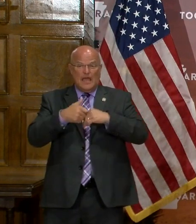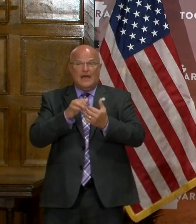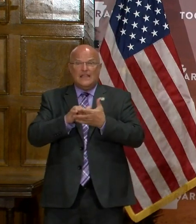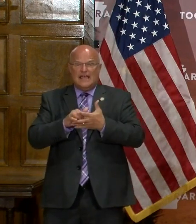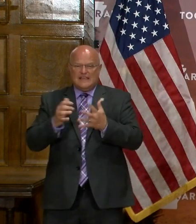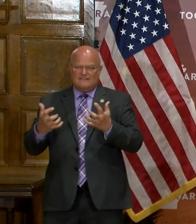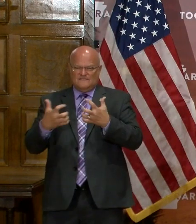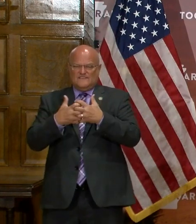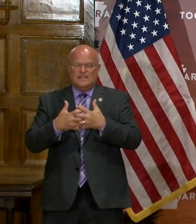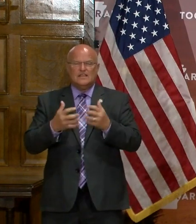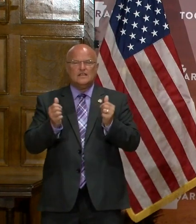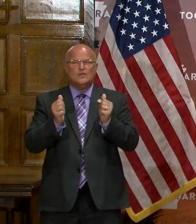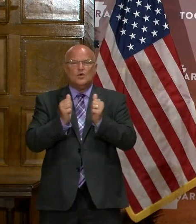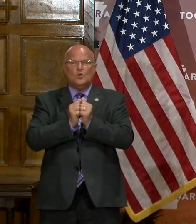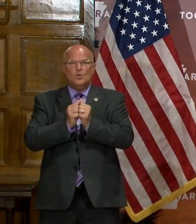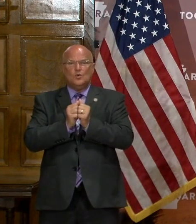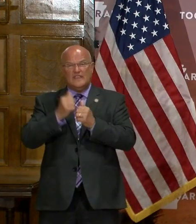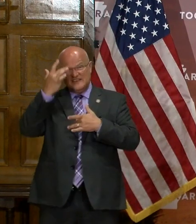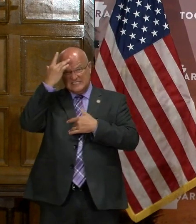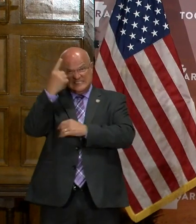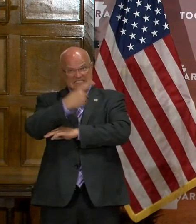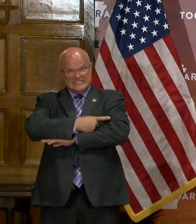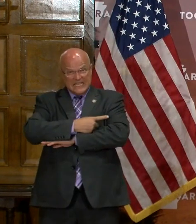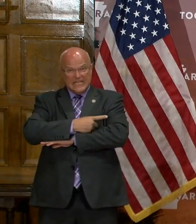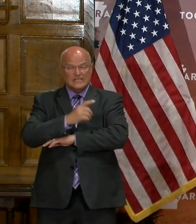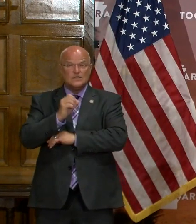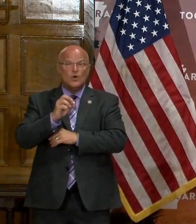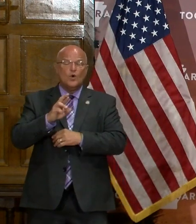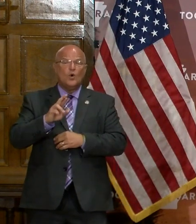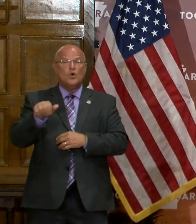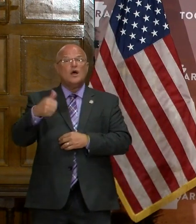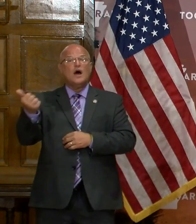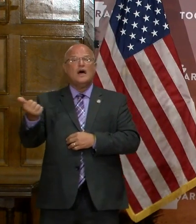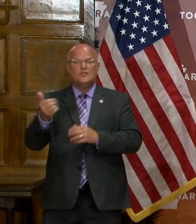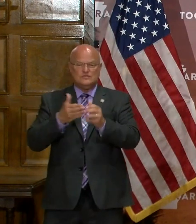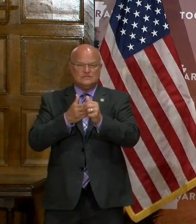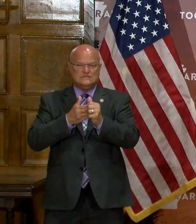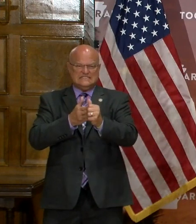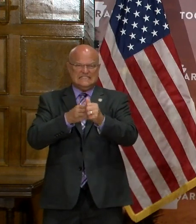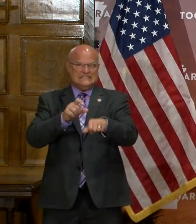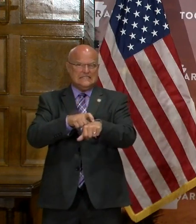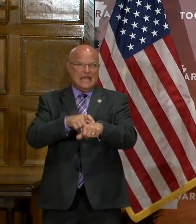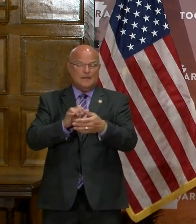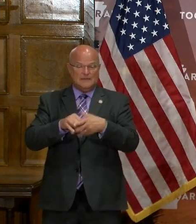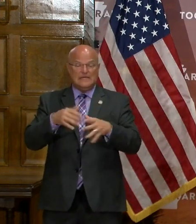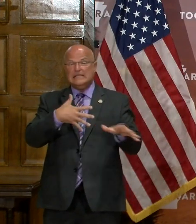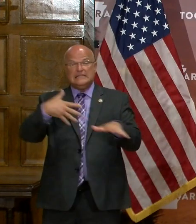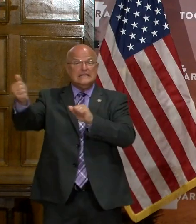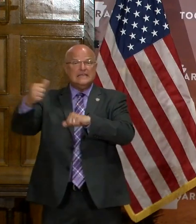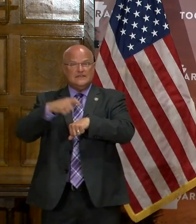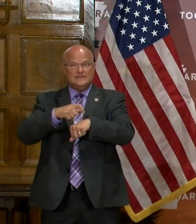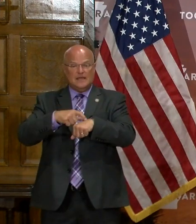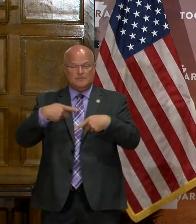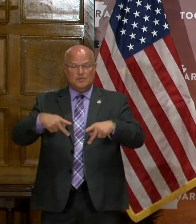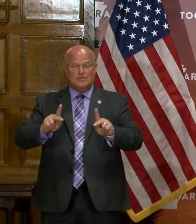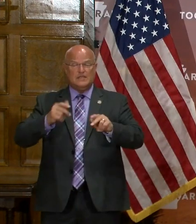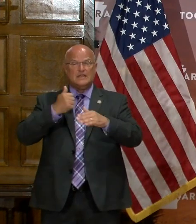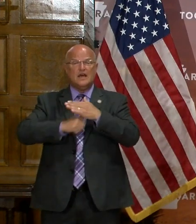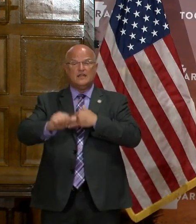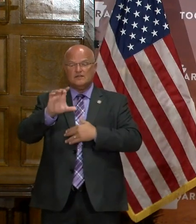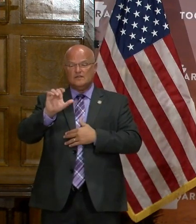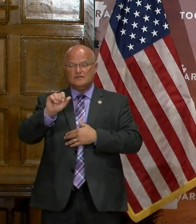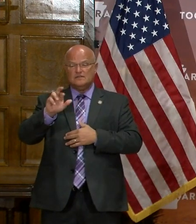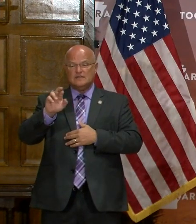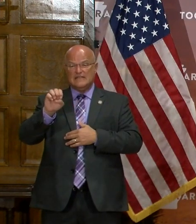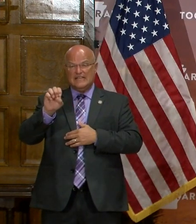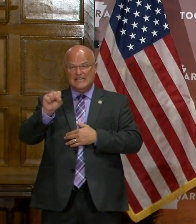that going to fit in with their sick days or other leave time that is permitted under the CARES Act? And they've